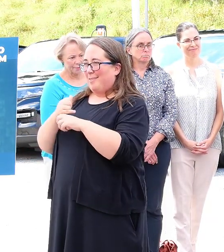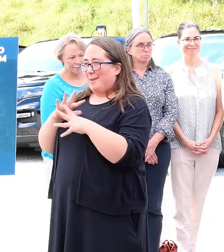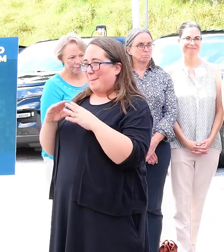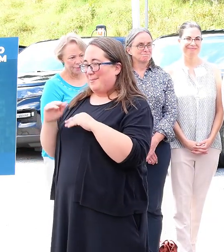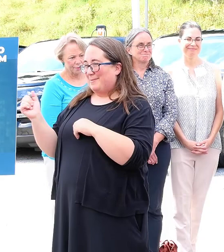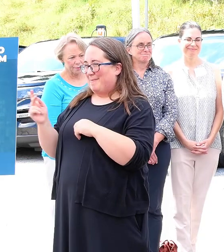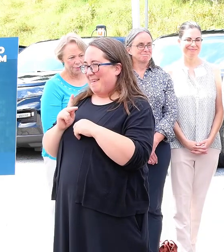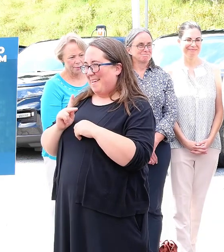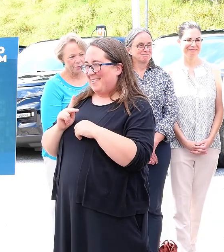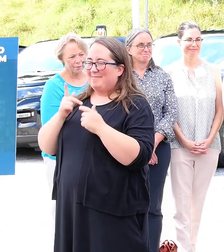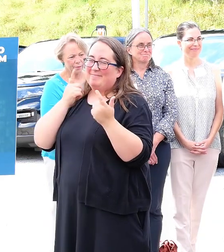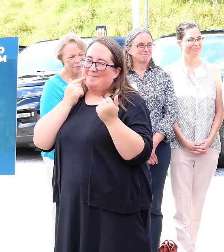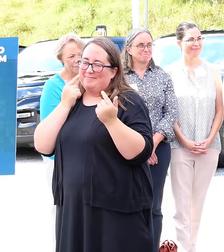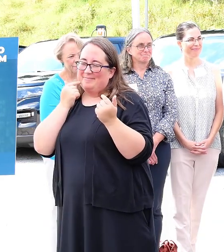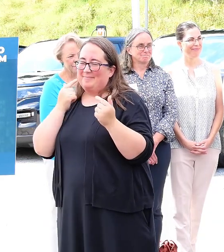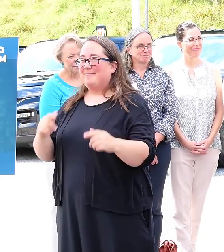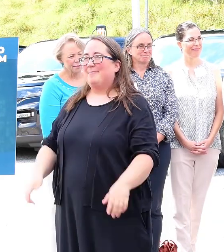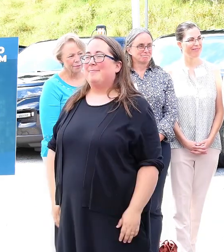back.